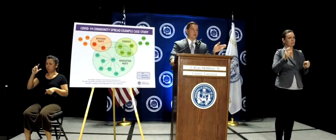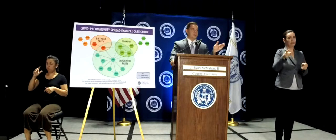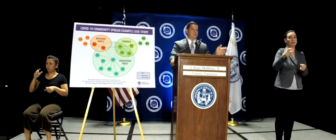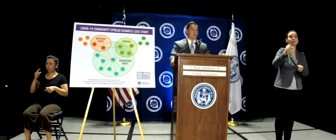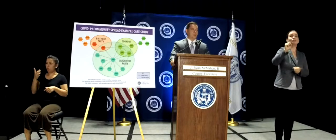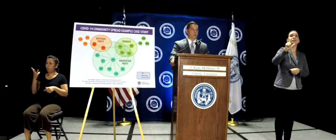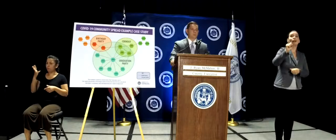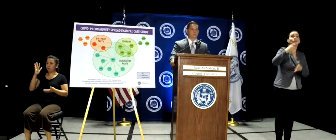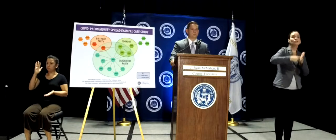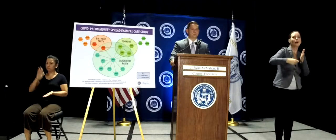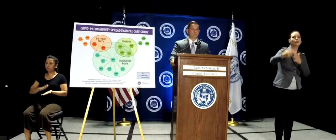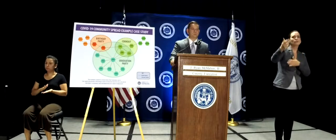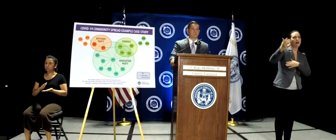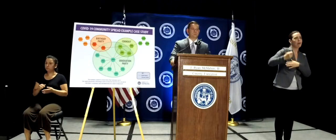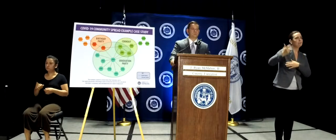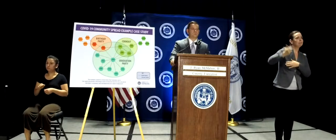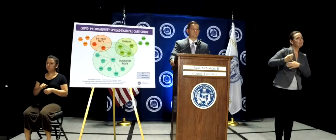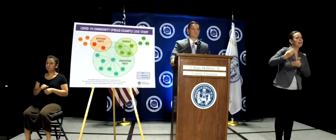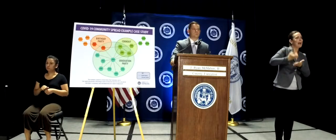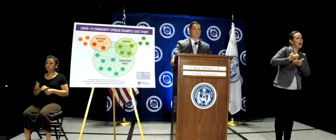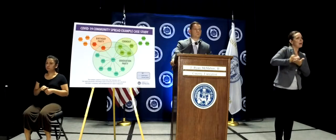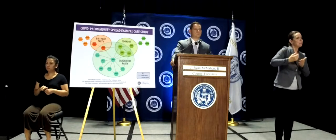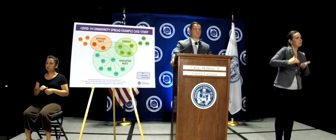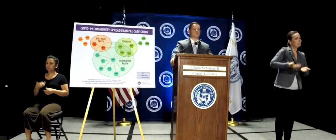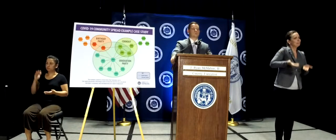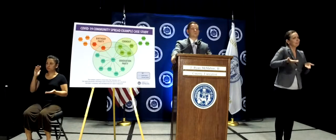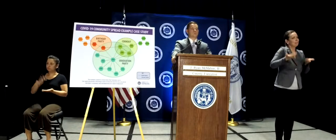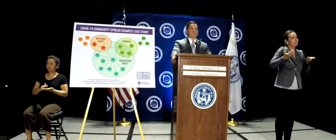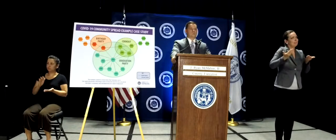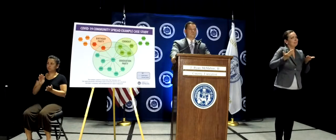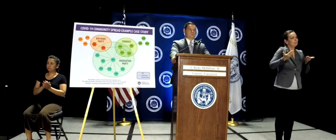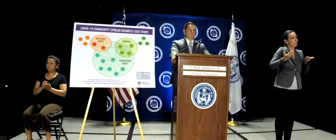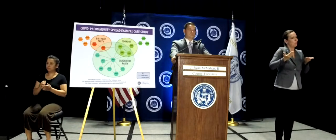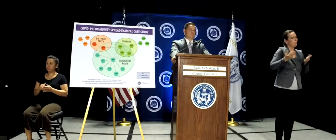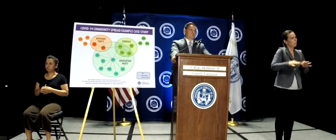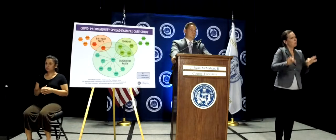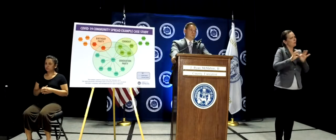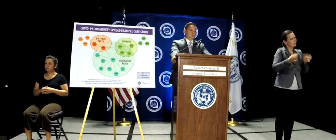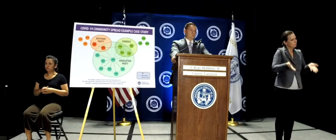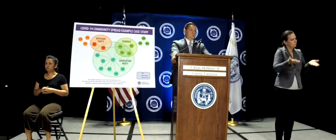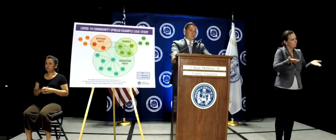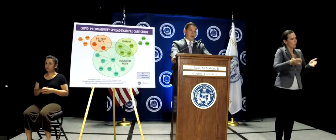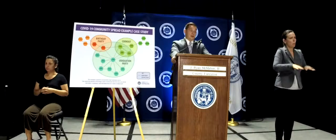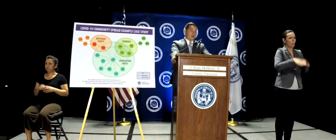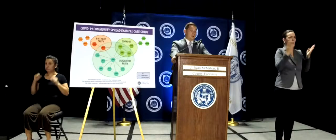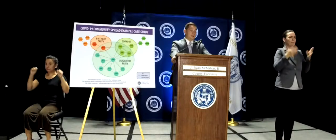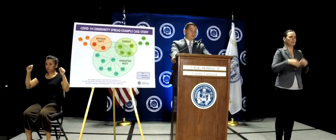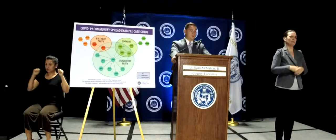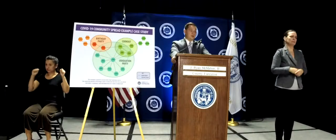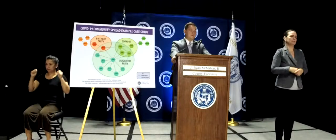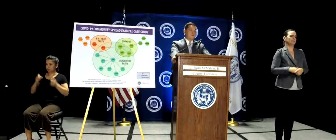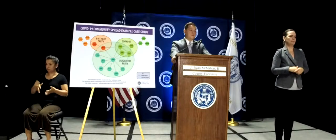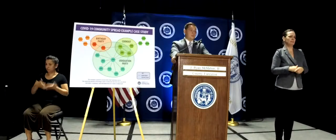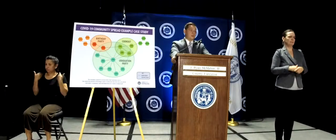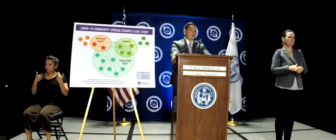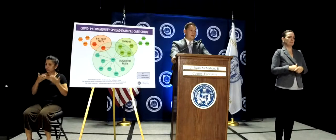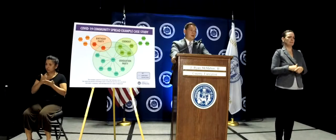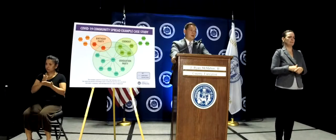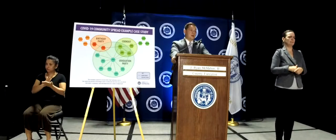that going and keep them open. What's it going to take to get gyms open? You said you kind of had a conversation about that earlier today. Yeah,